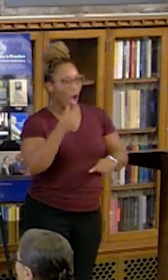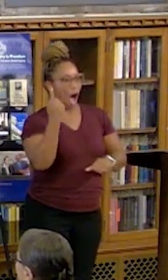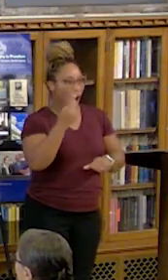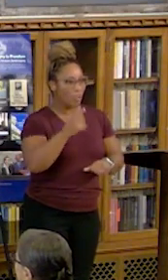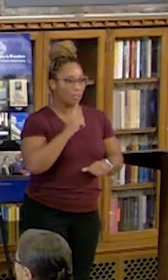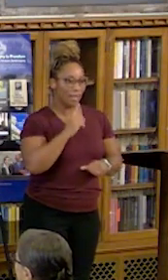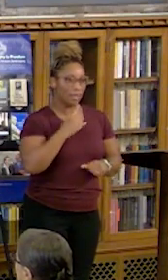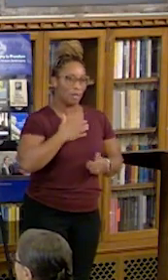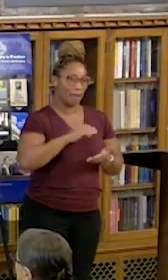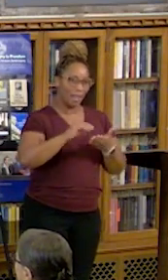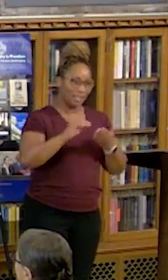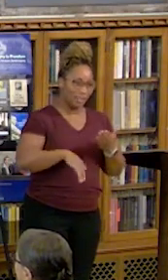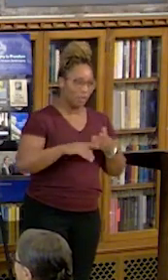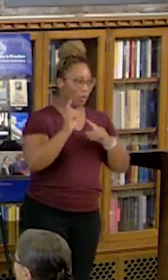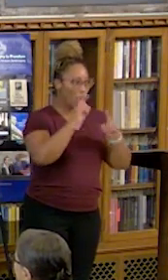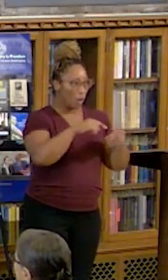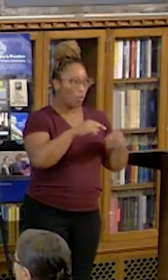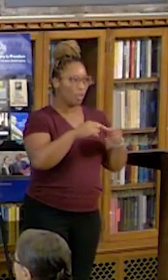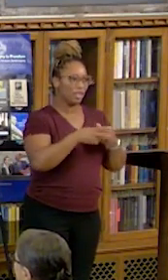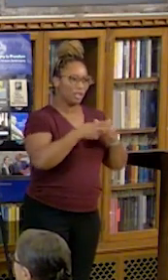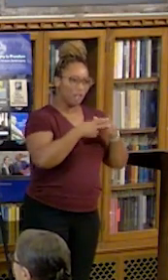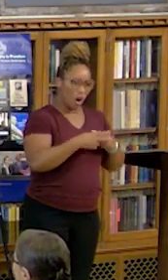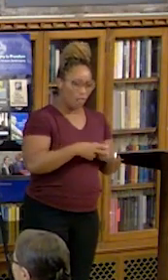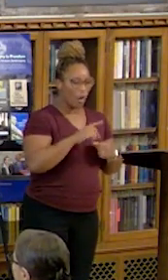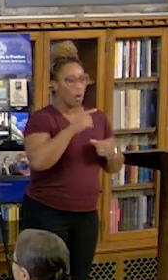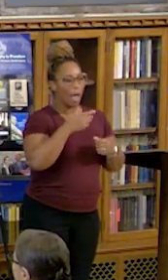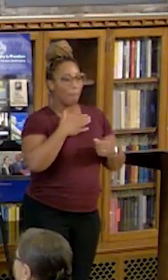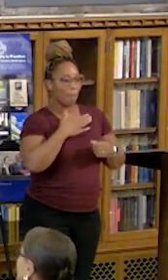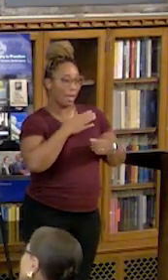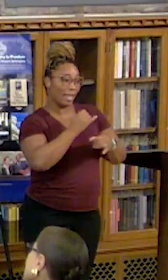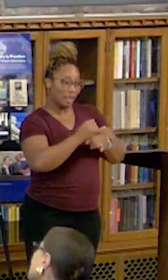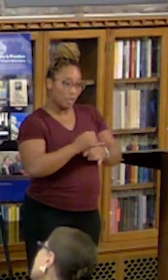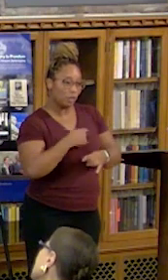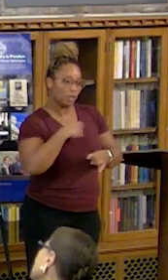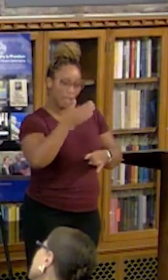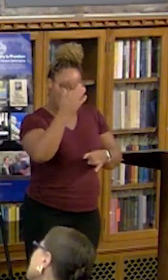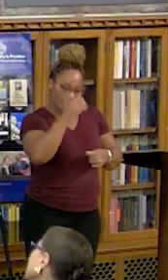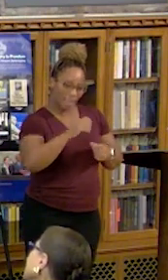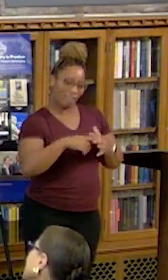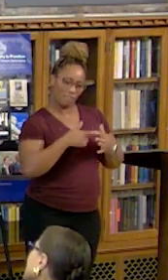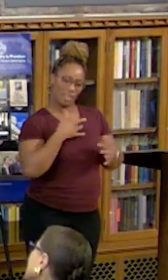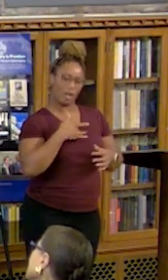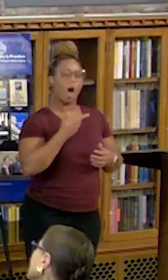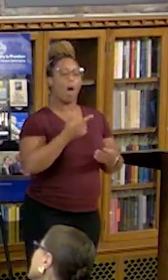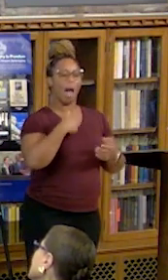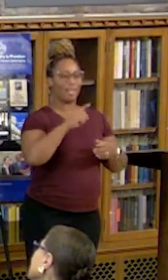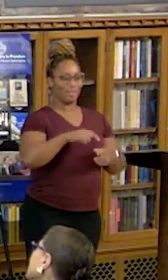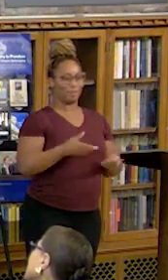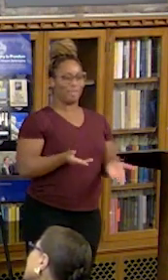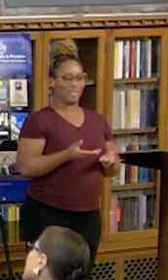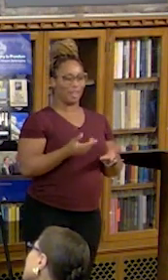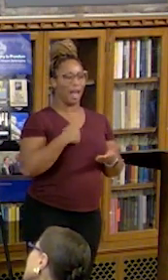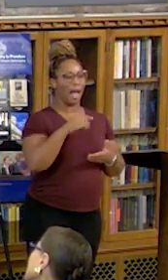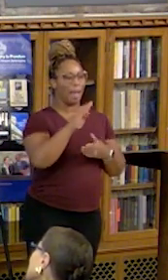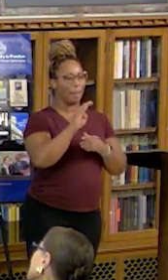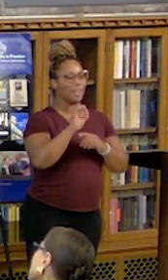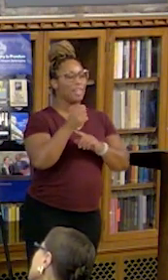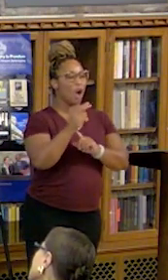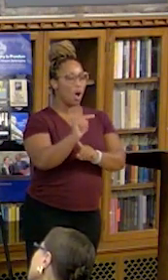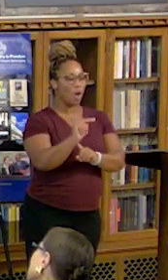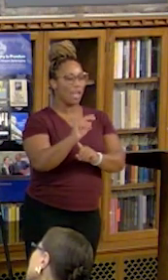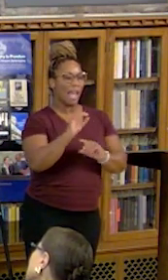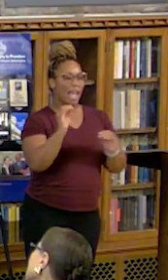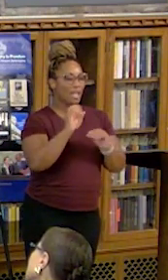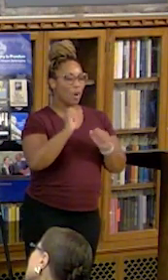always make sure that my students are going into the archives at whatever institution I'm at so that they will begin to feel that they belong and that they know that there's no one